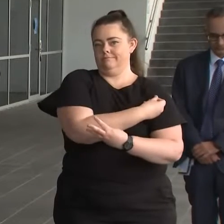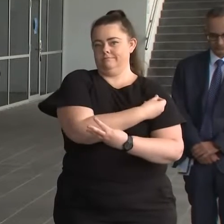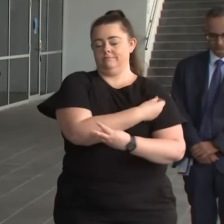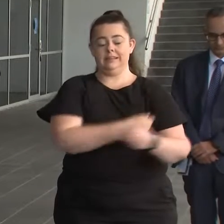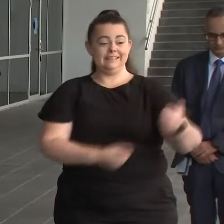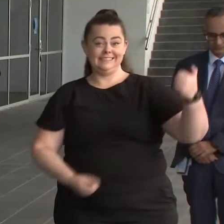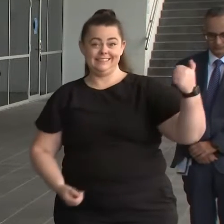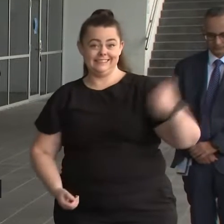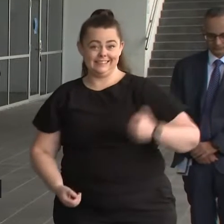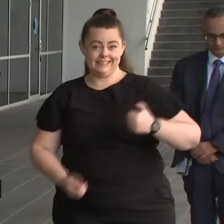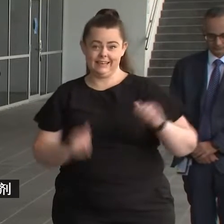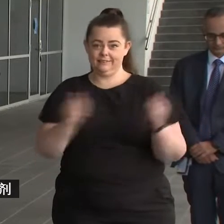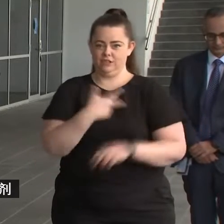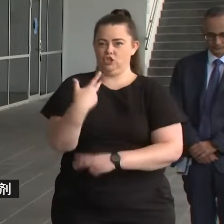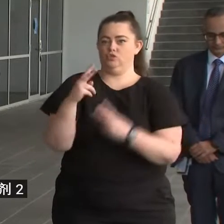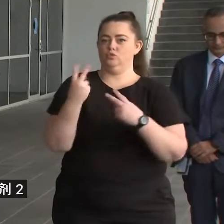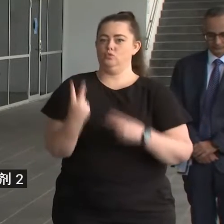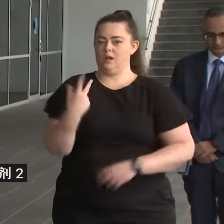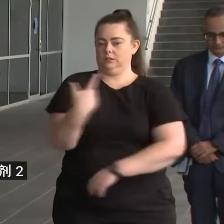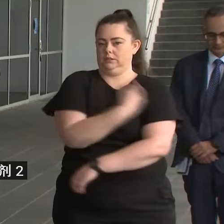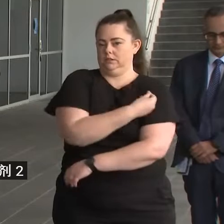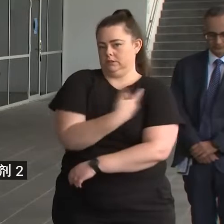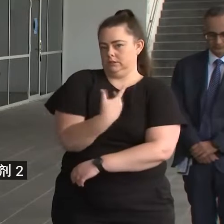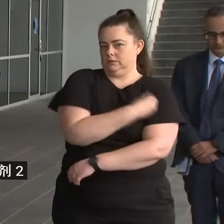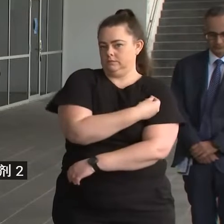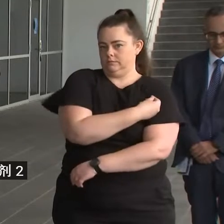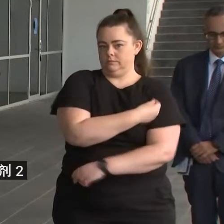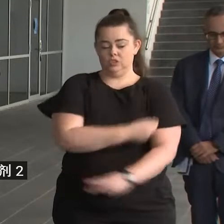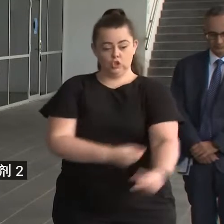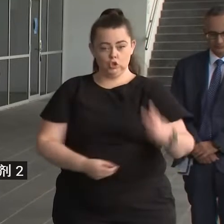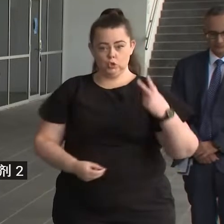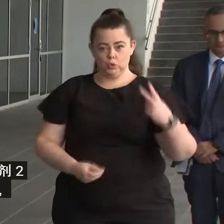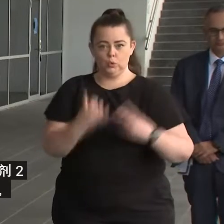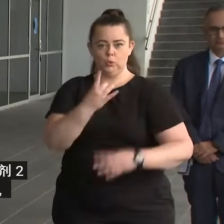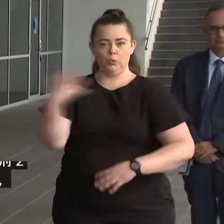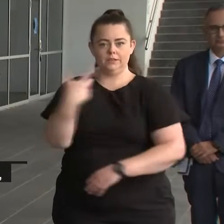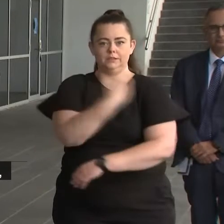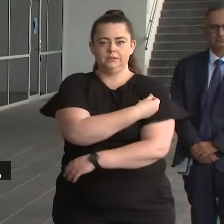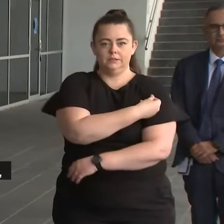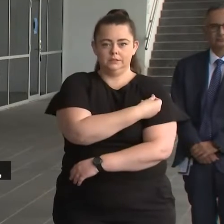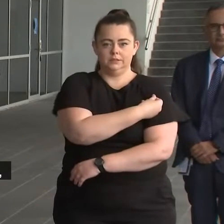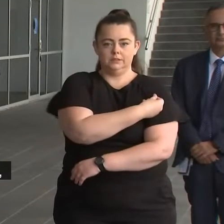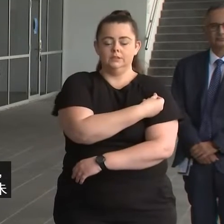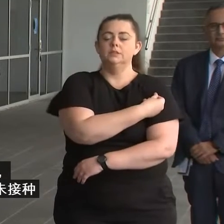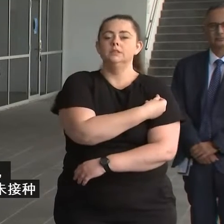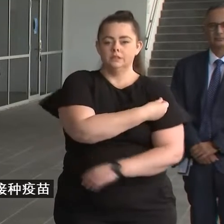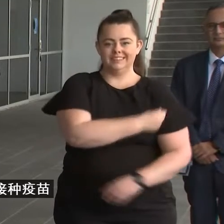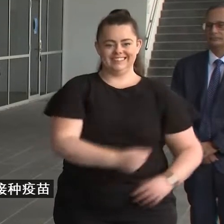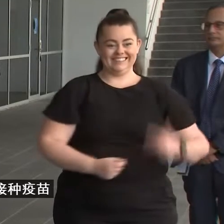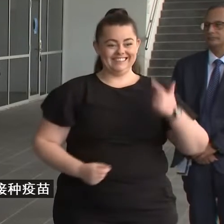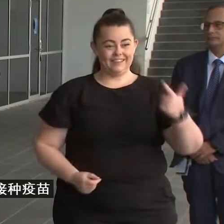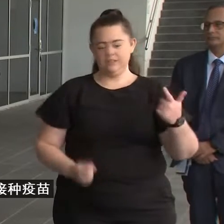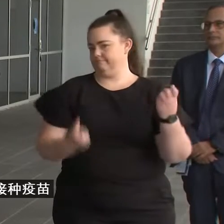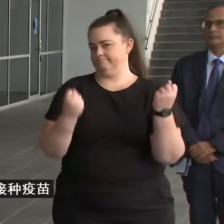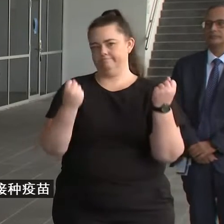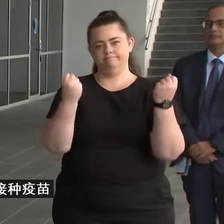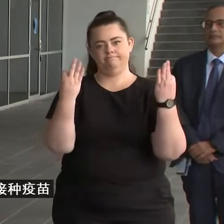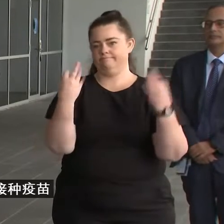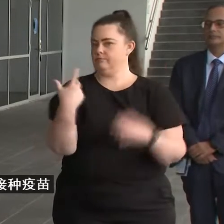16 people had received 2 doses, 2 people have received 1 dose, and 7 people were reported as not